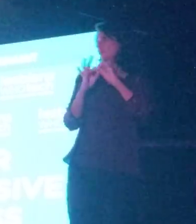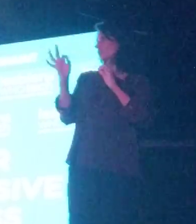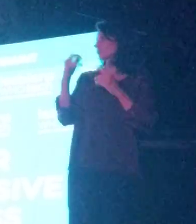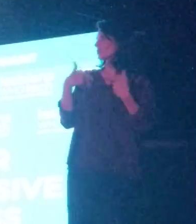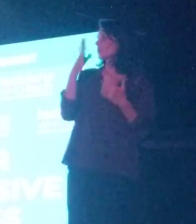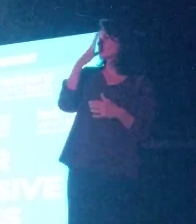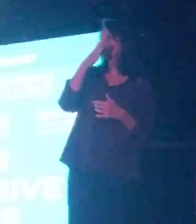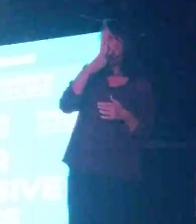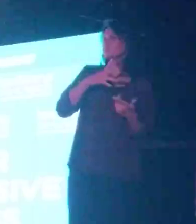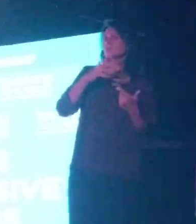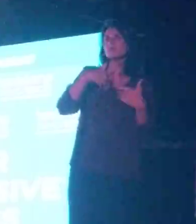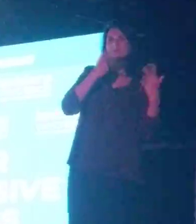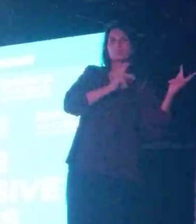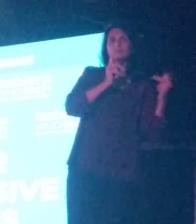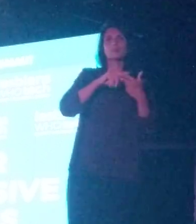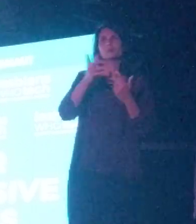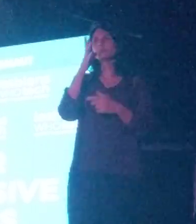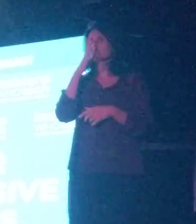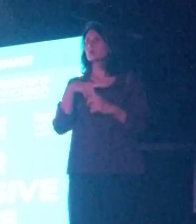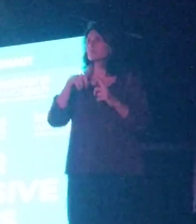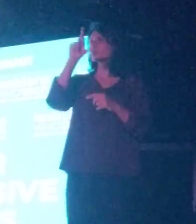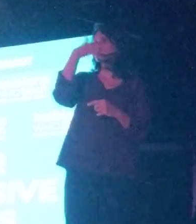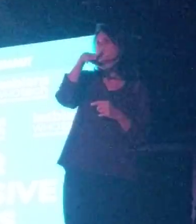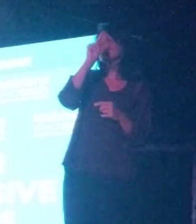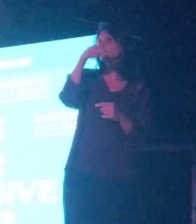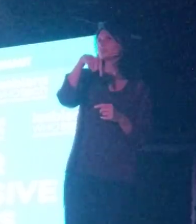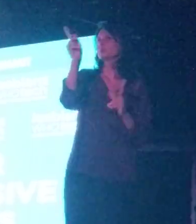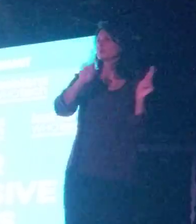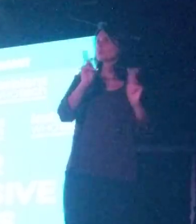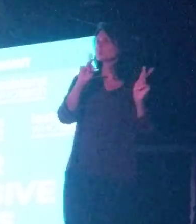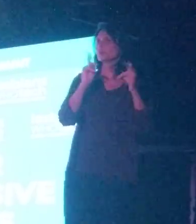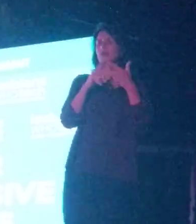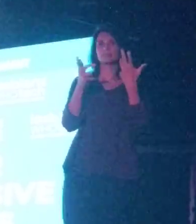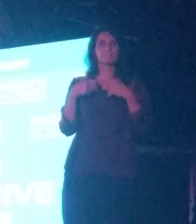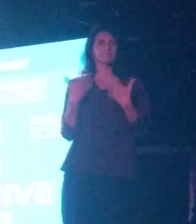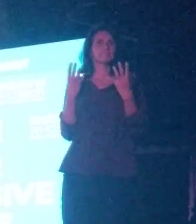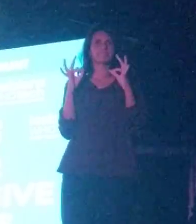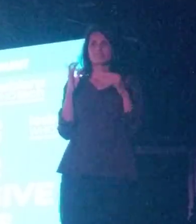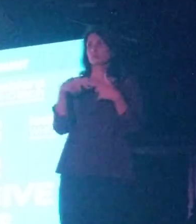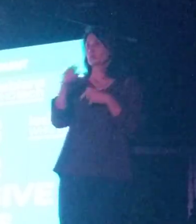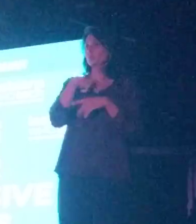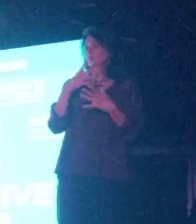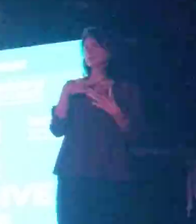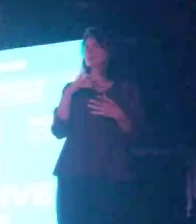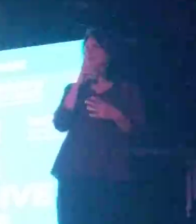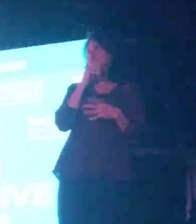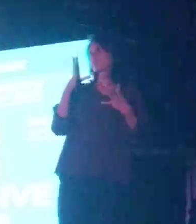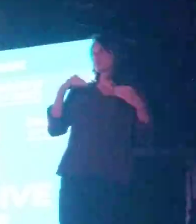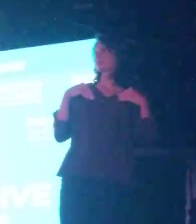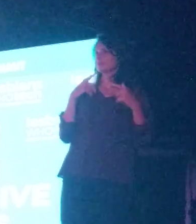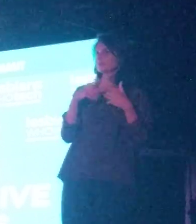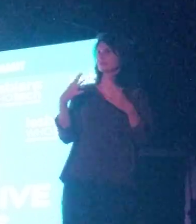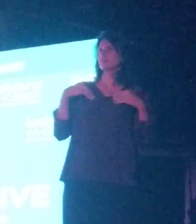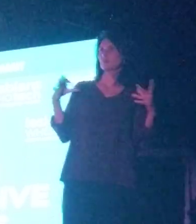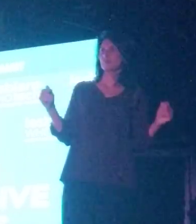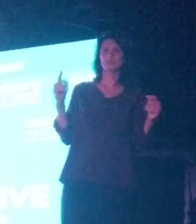women, LGBTQ, people who are just not going to sit back and take it. They are out on the front lines. They're in